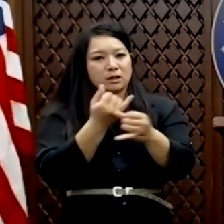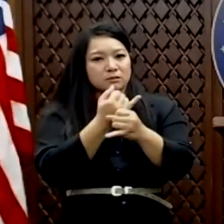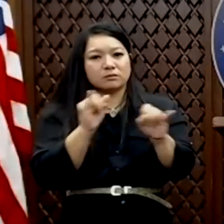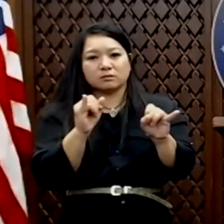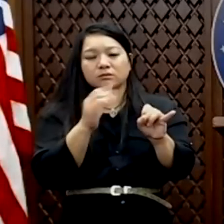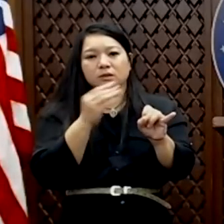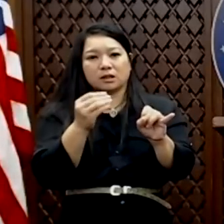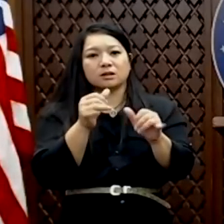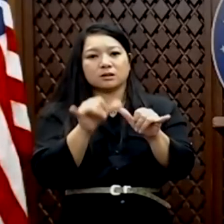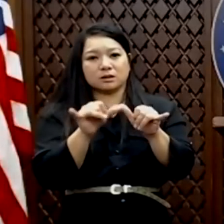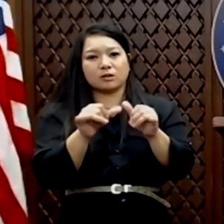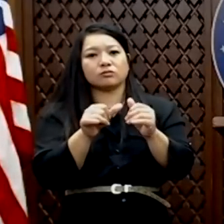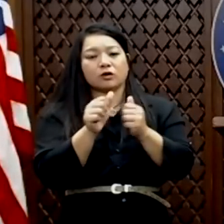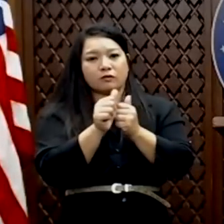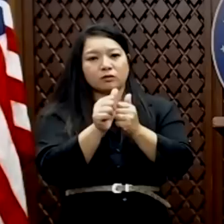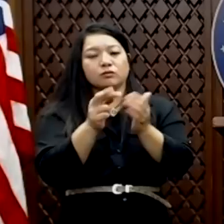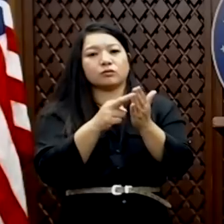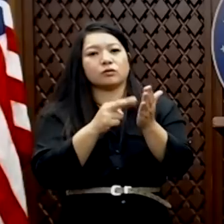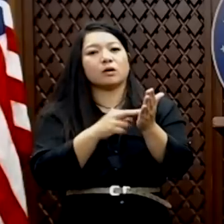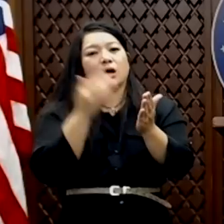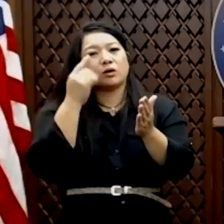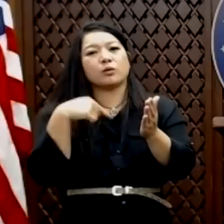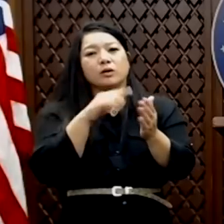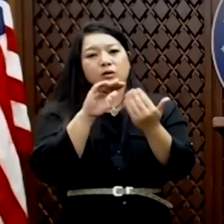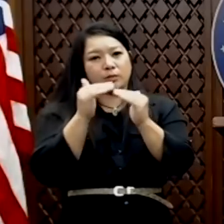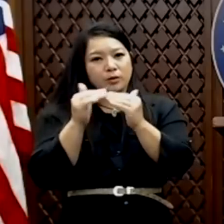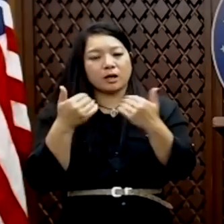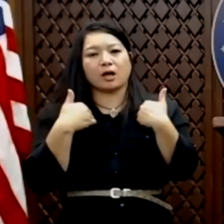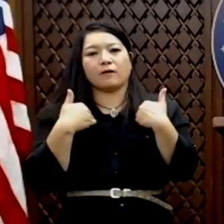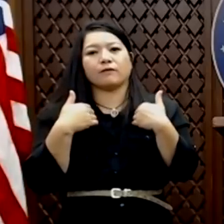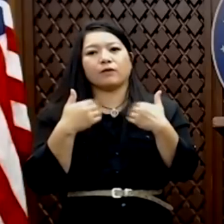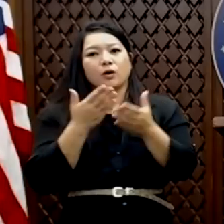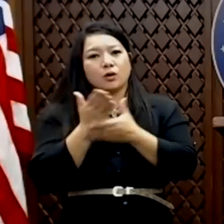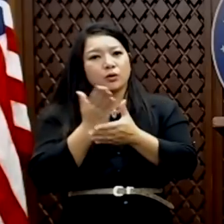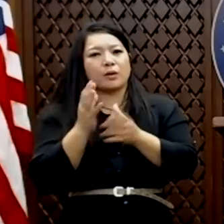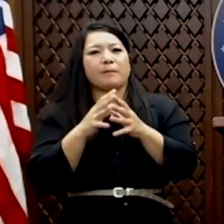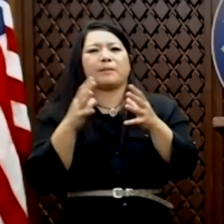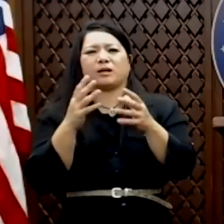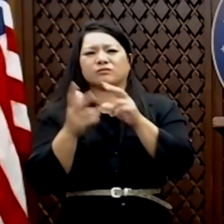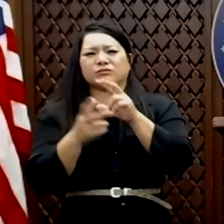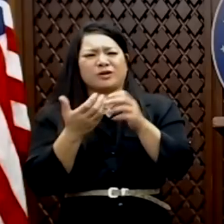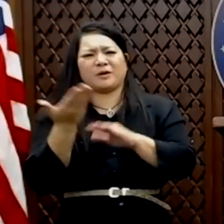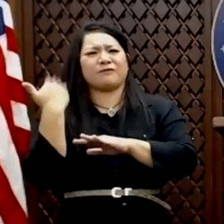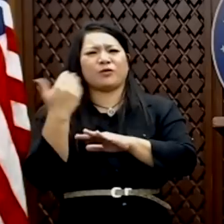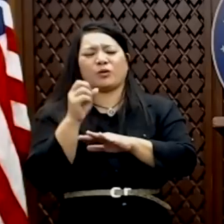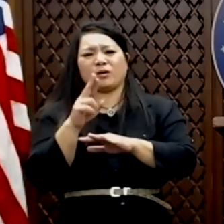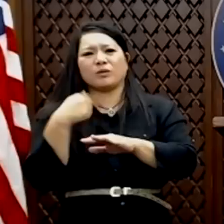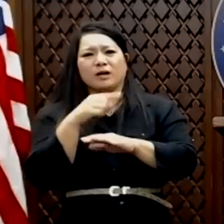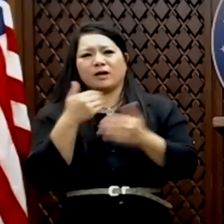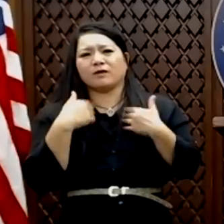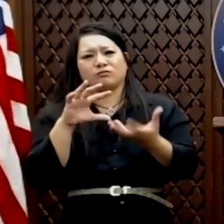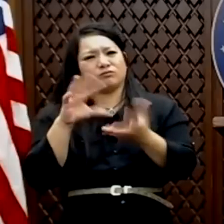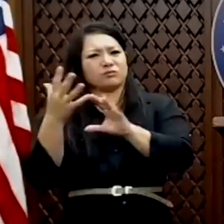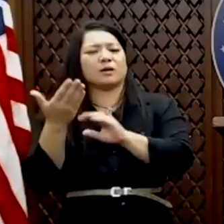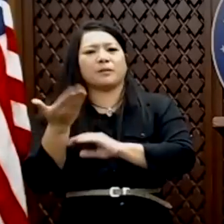compliance. And I know that we are a community that have gone through major disasters. We are a community that we know what to